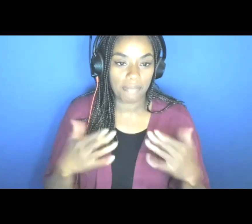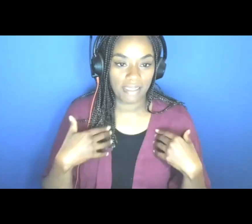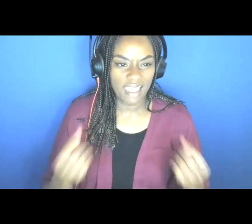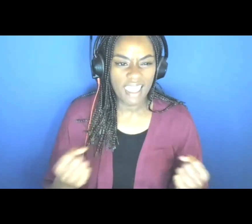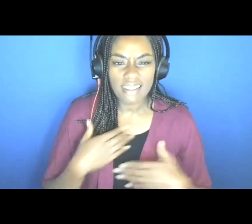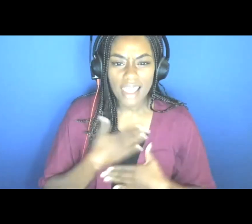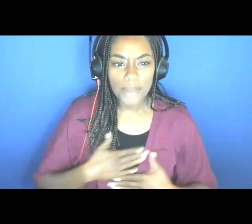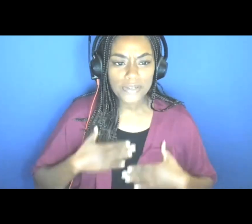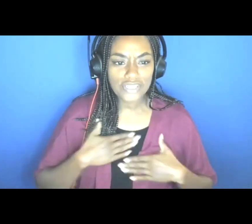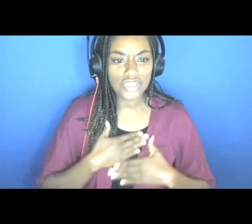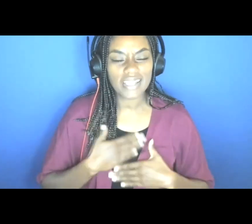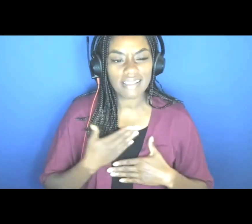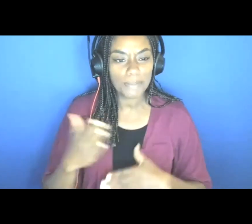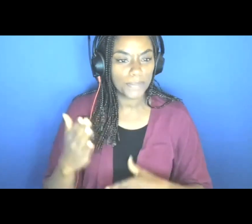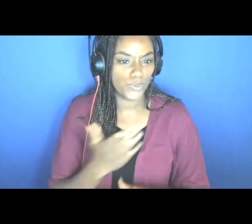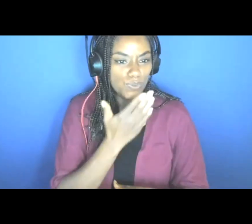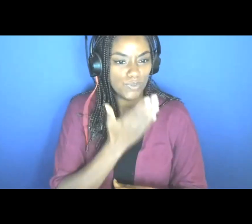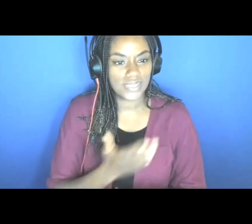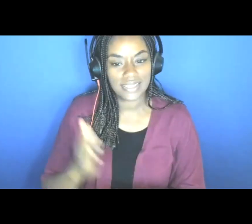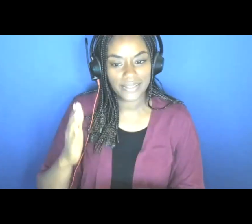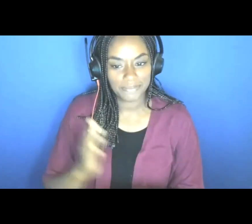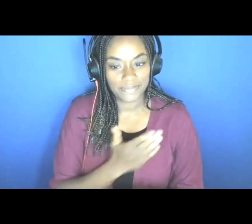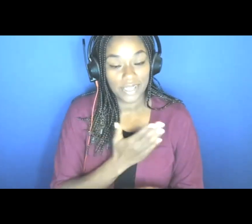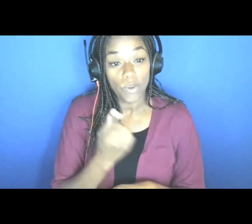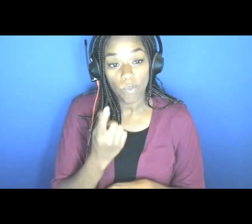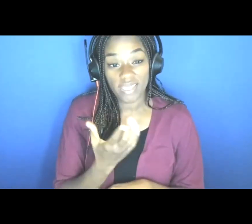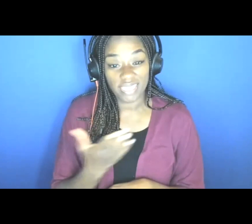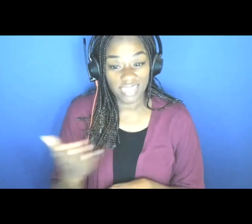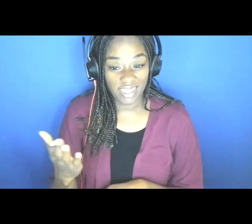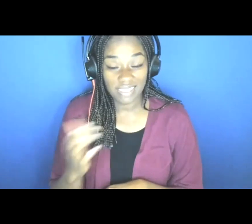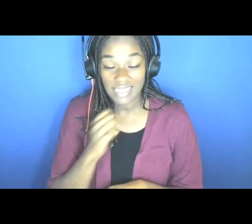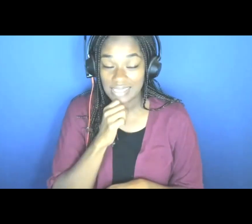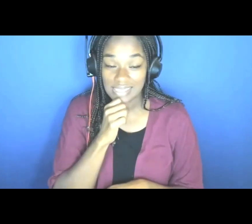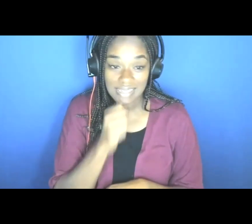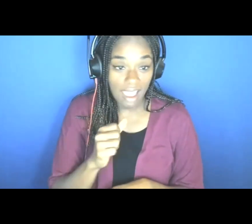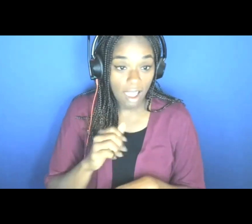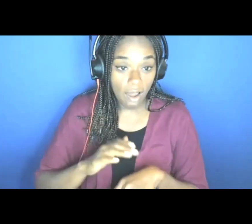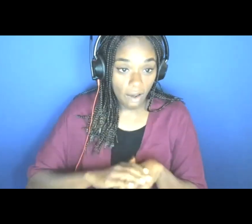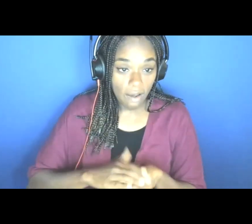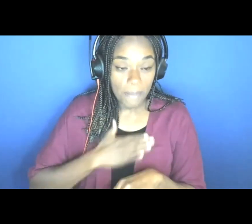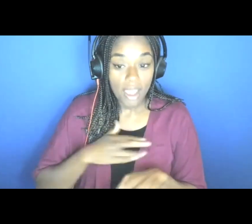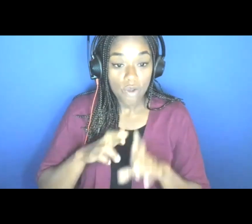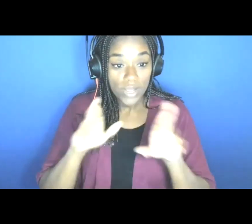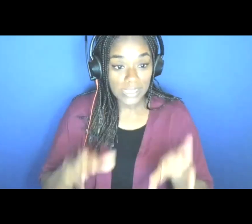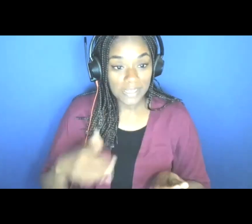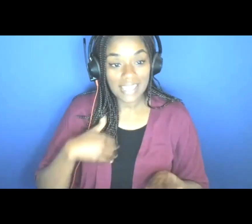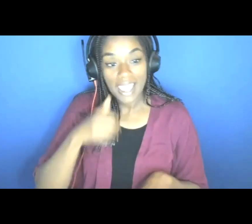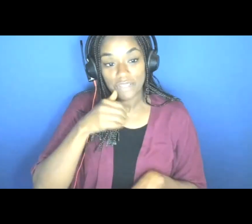opening music. One of the things that doesn't appear on my resume is that I have a daughter